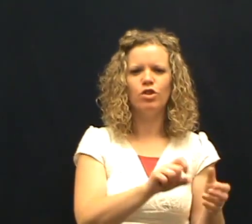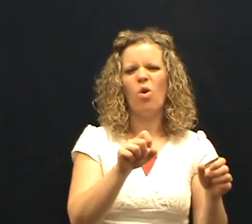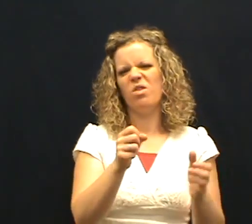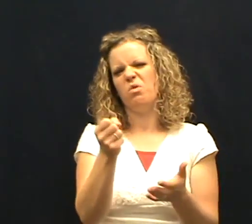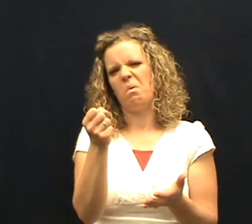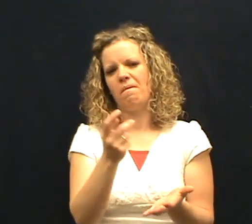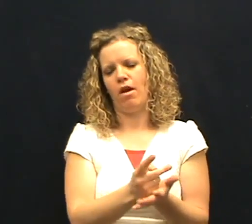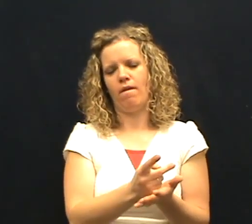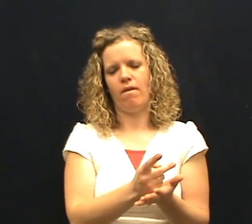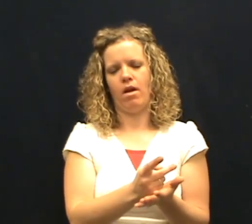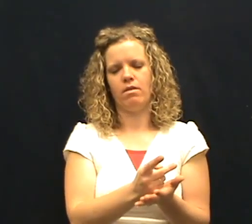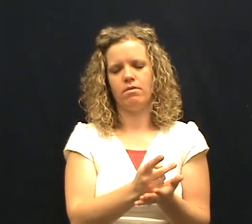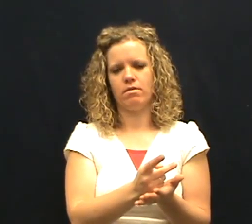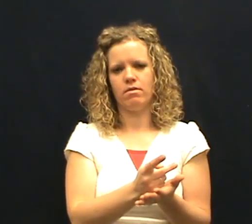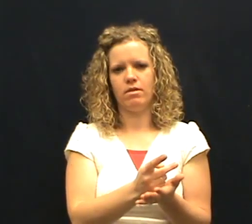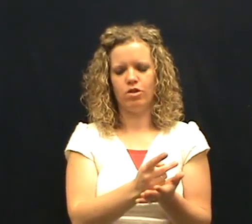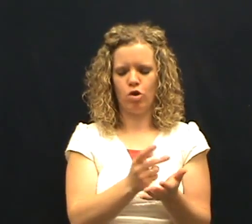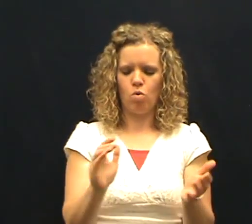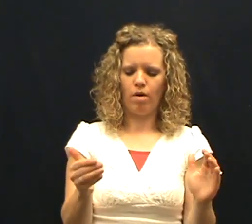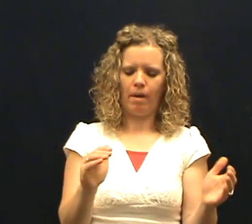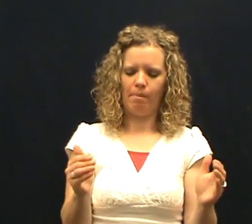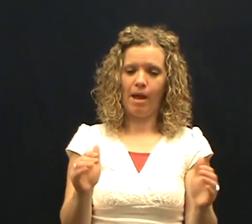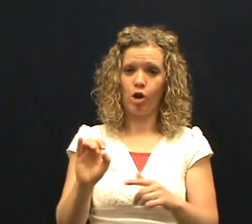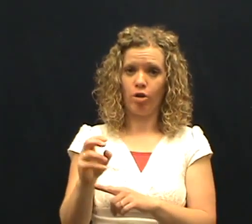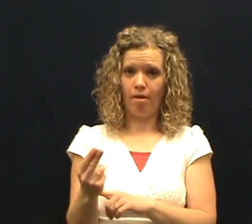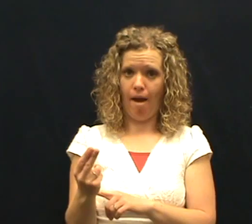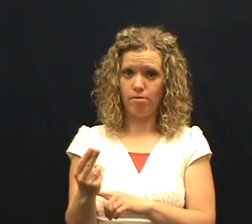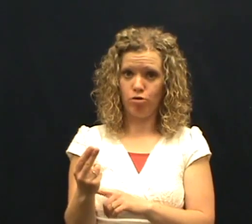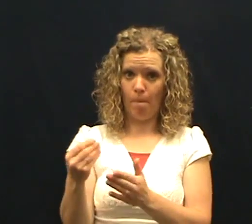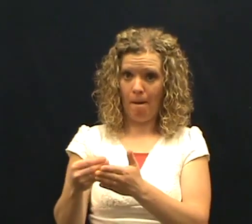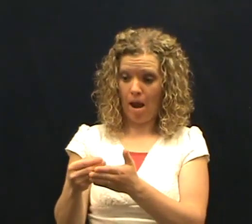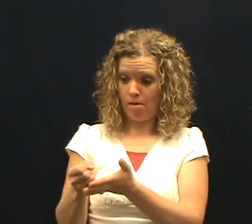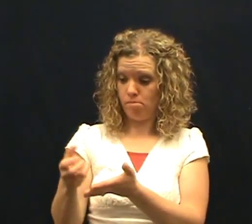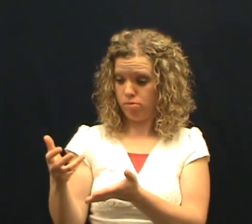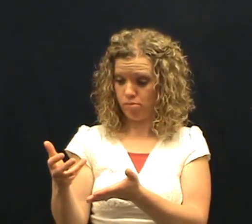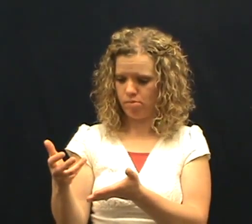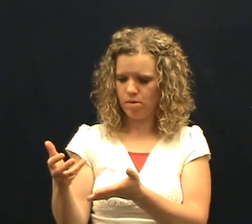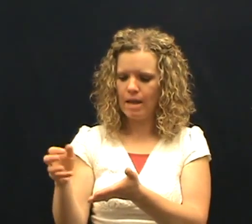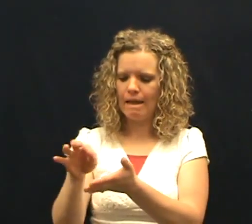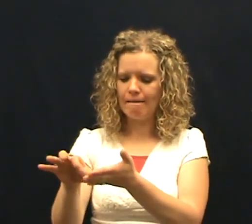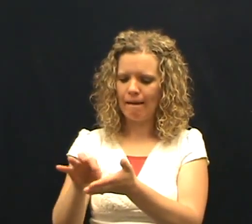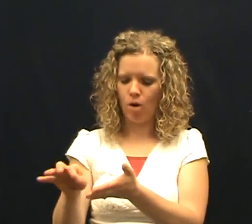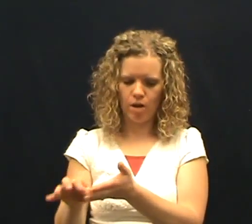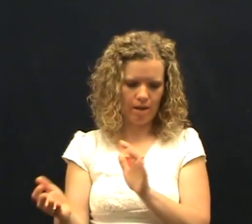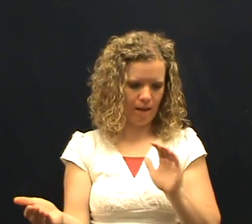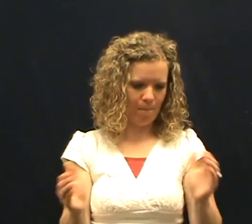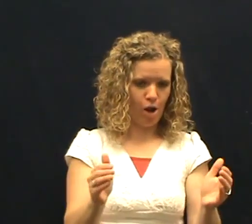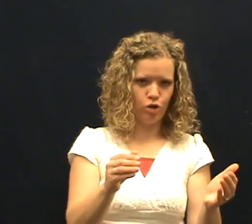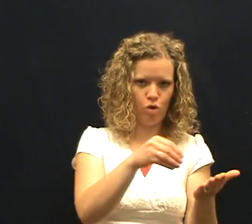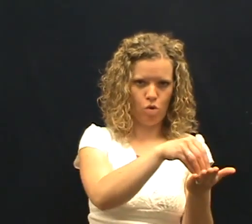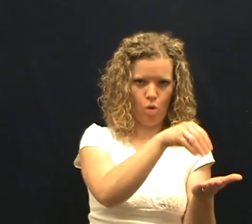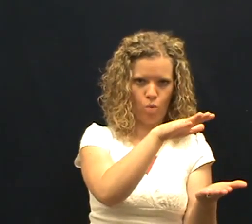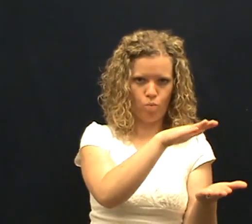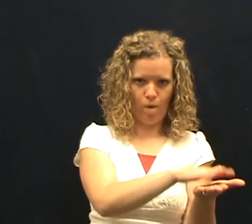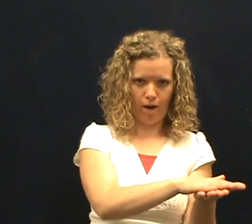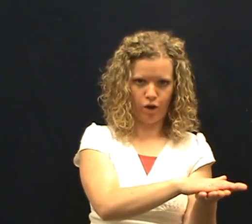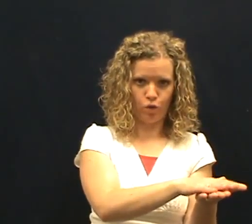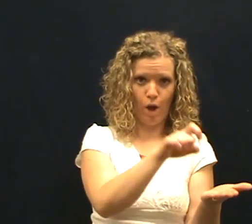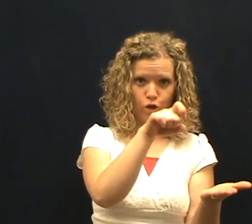can compare the cash drawer and a cash count sheet to what should be there based on what was rung